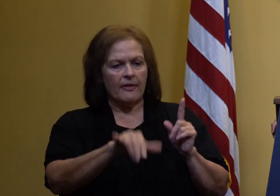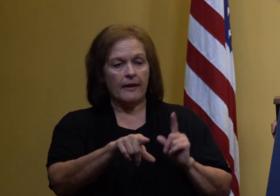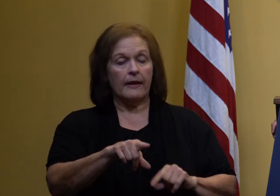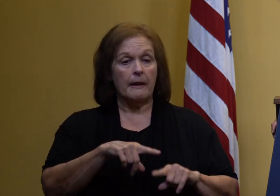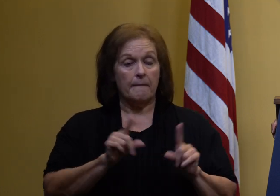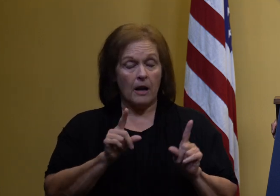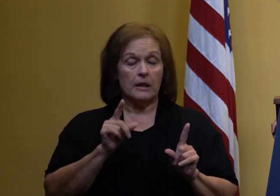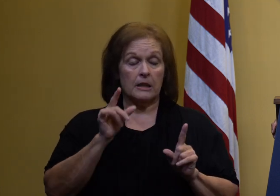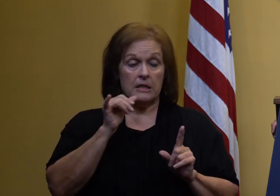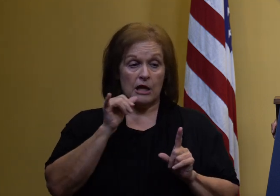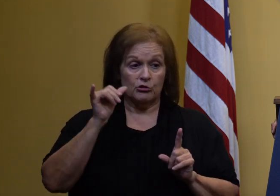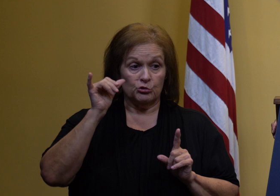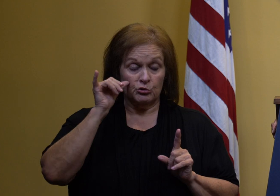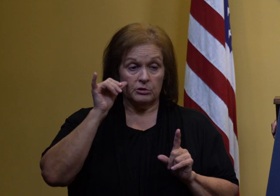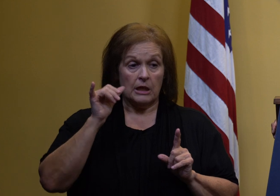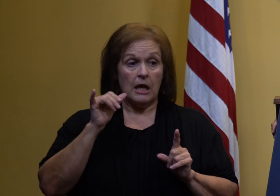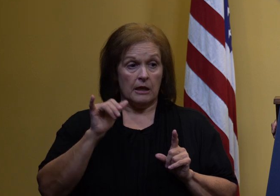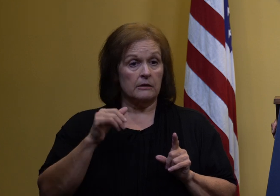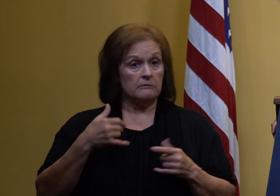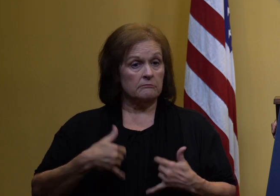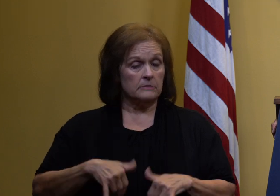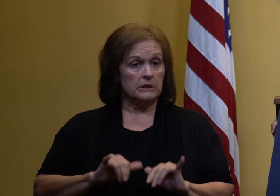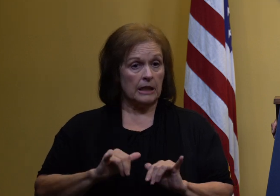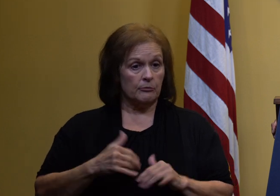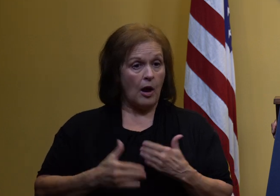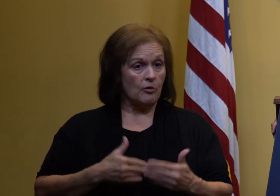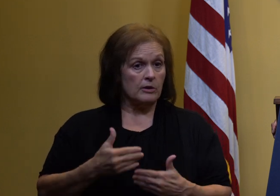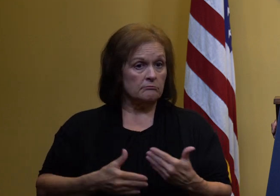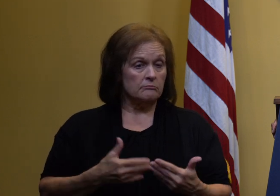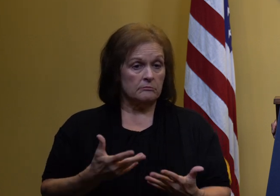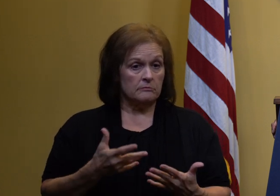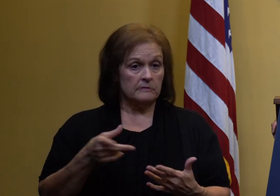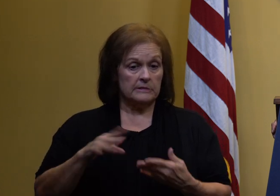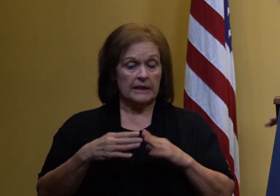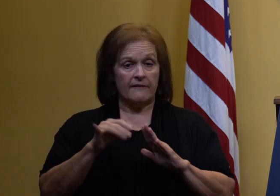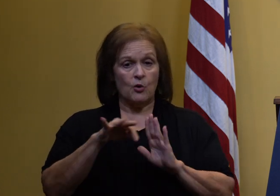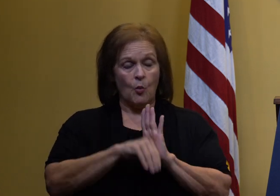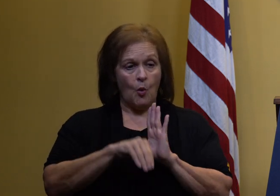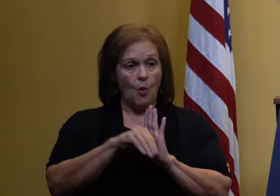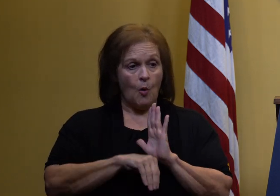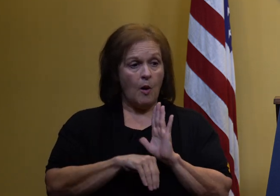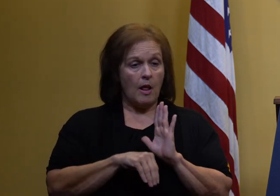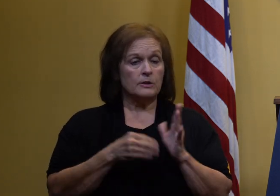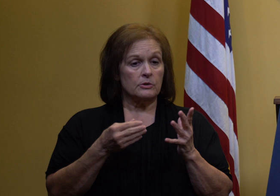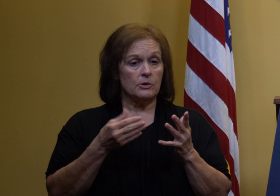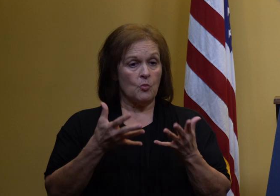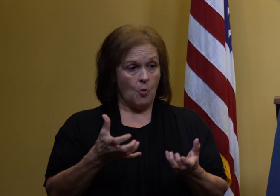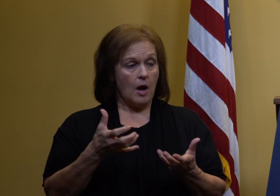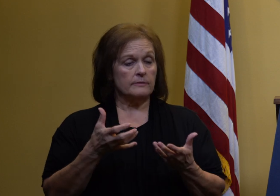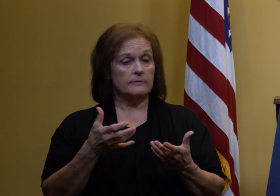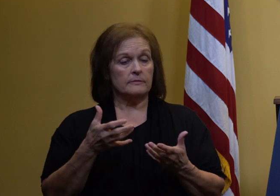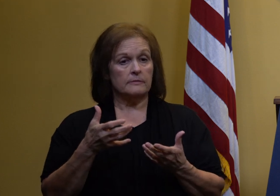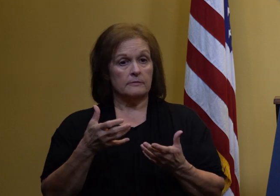as of yesterday, that just the progress continues to be made, and the city of New Orleans, again, wanting to